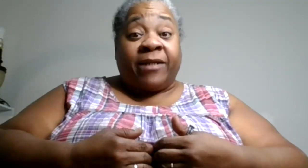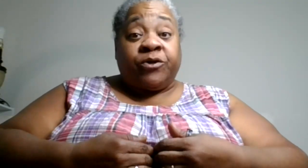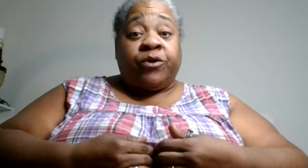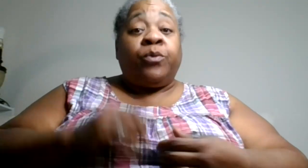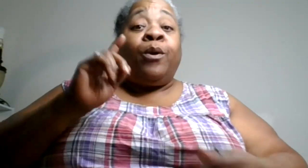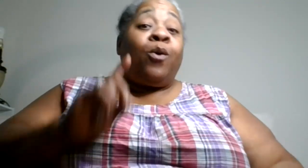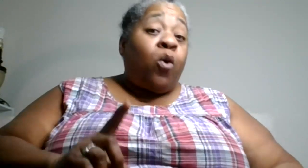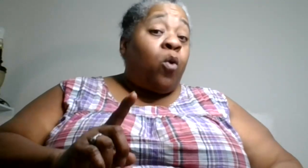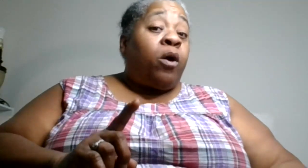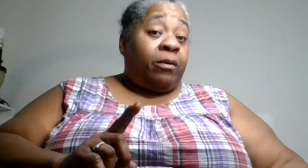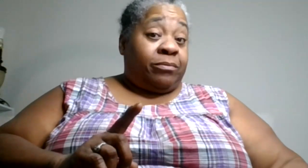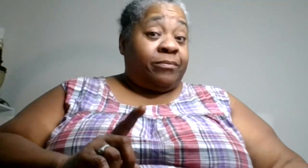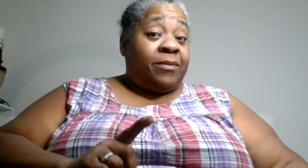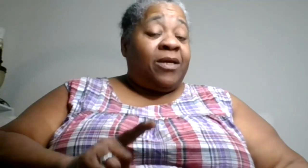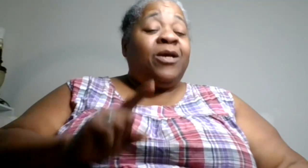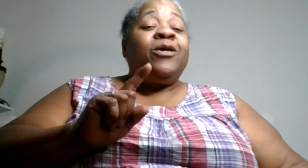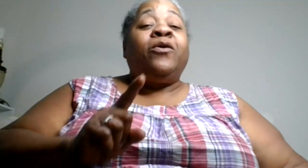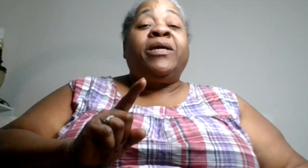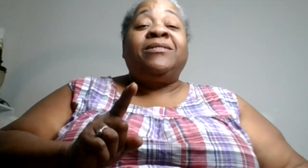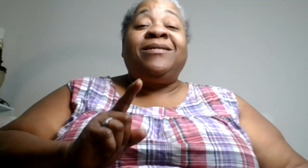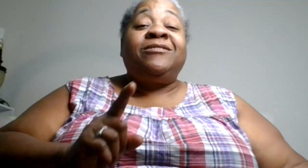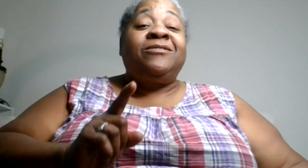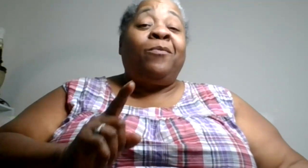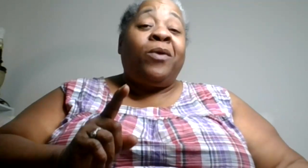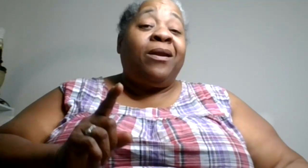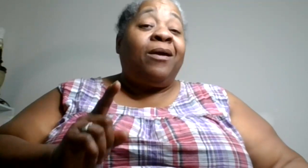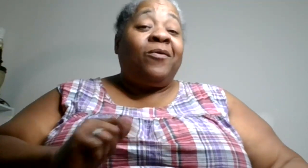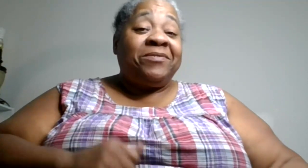you. Or you can teach someone else,